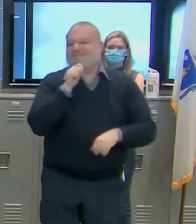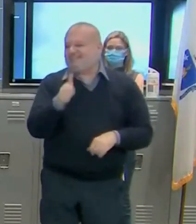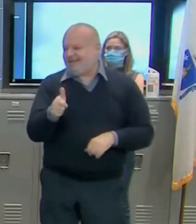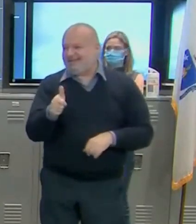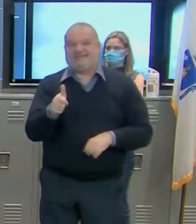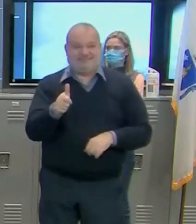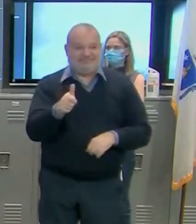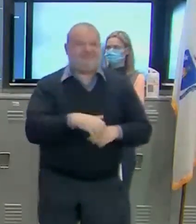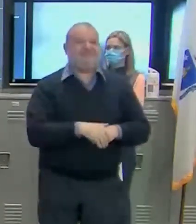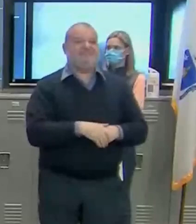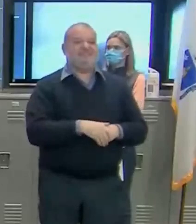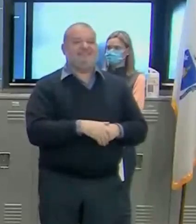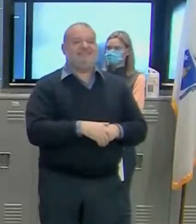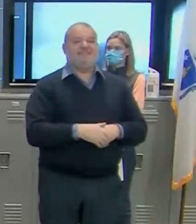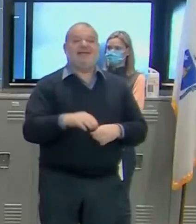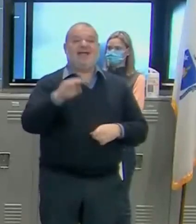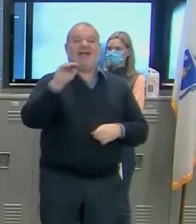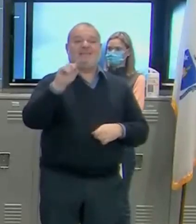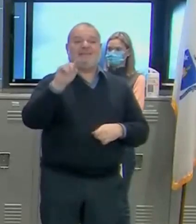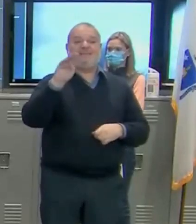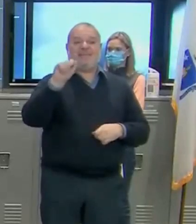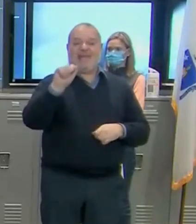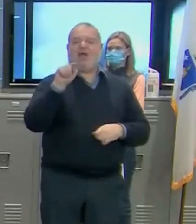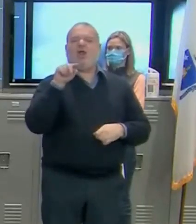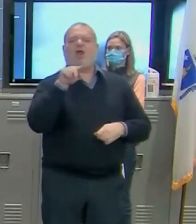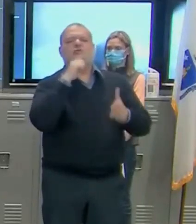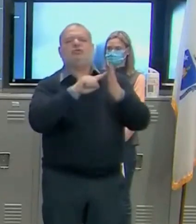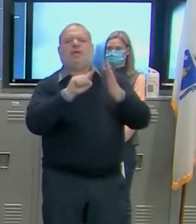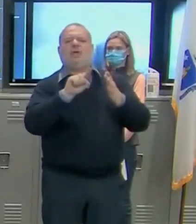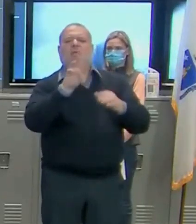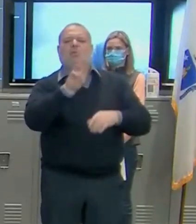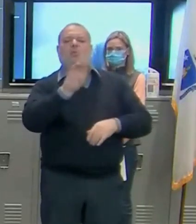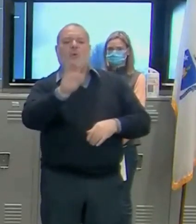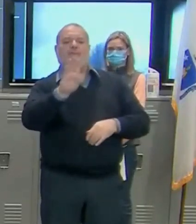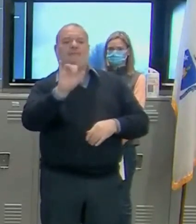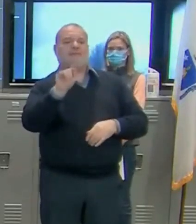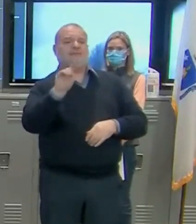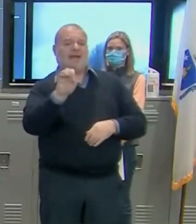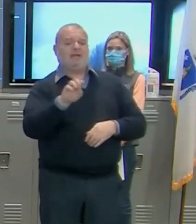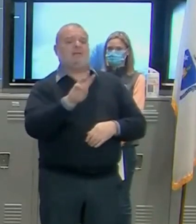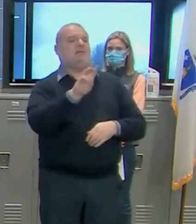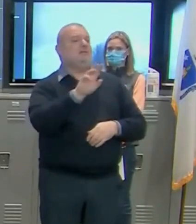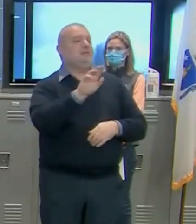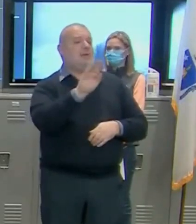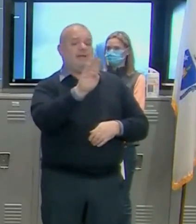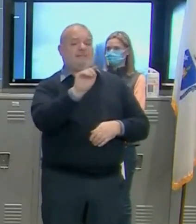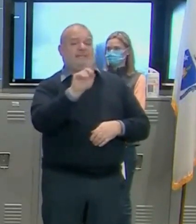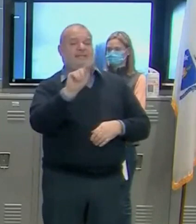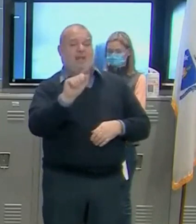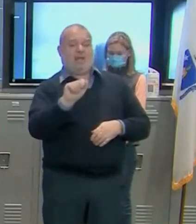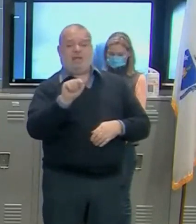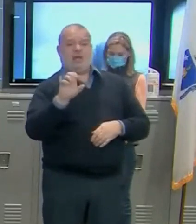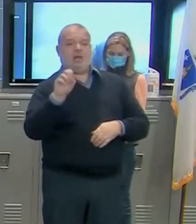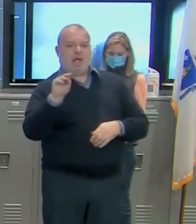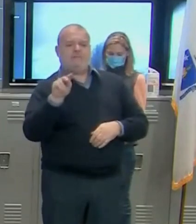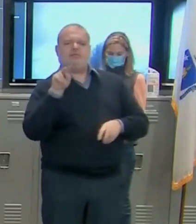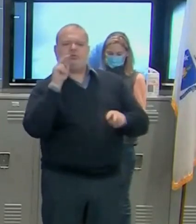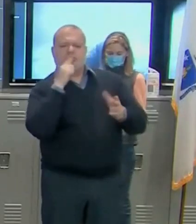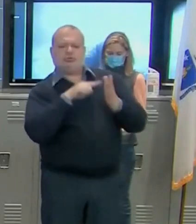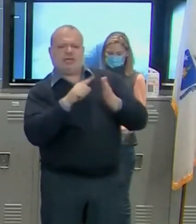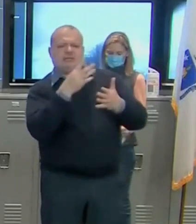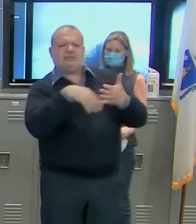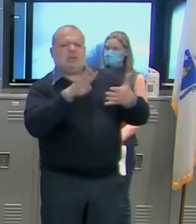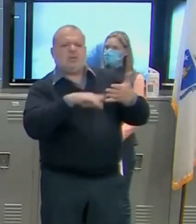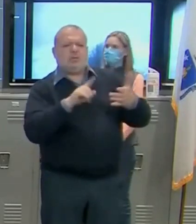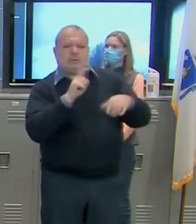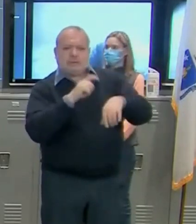mbta.com to learn about any impact on your particular train. Our subways in general carried